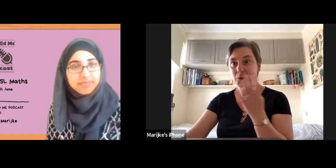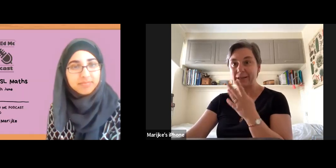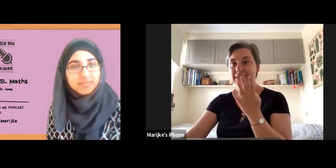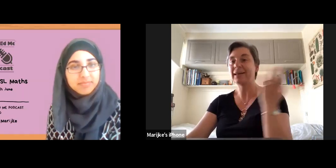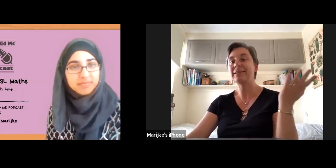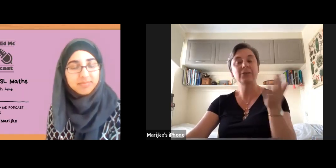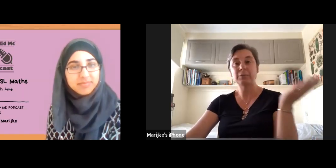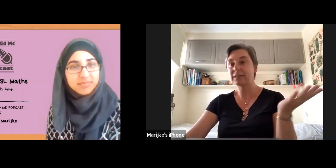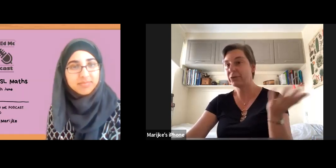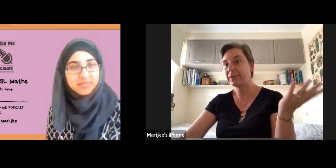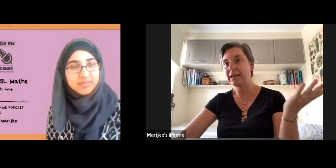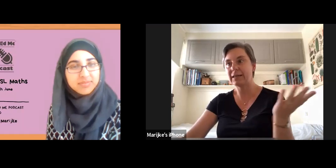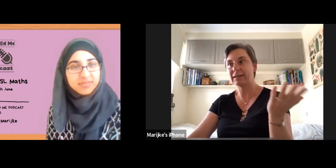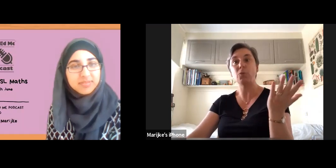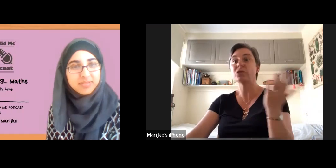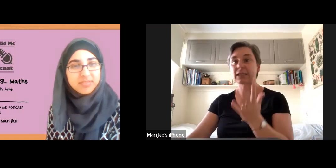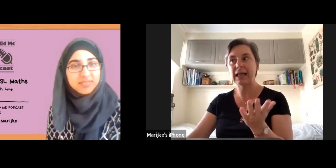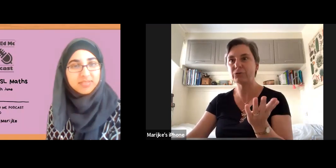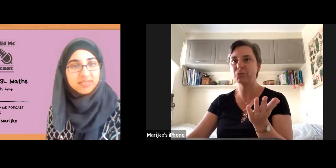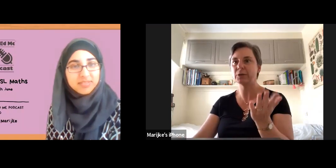years. I had my son there, and I wasn't allowed to work.